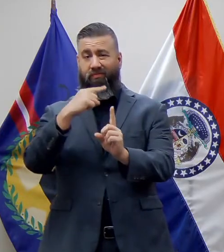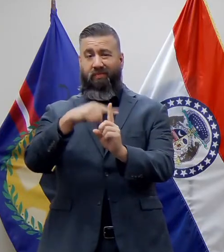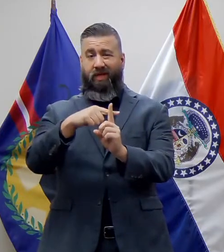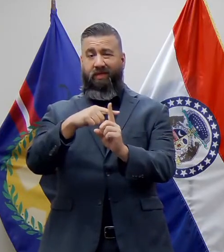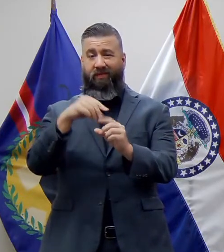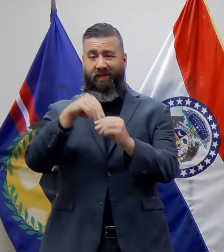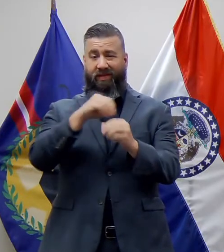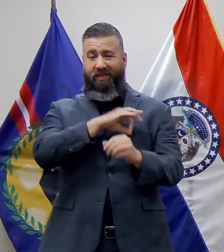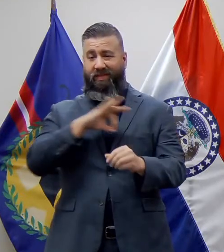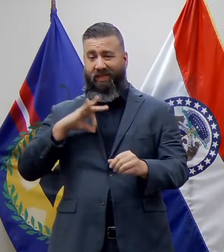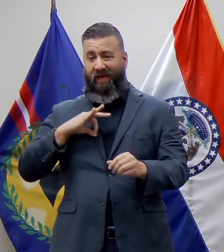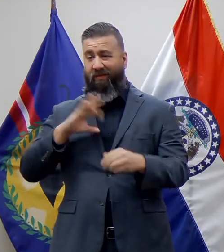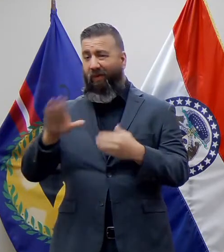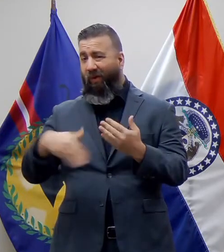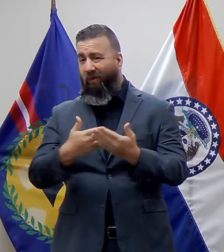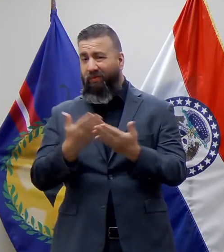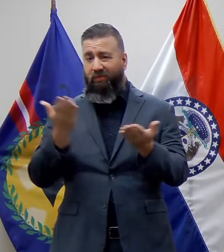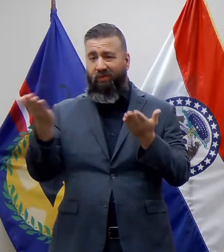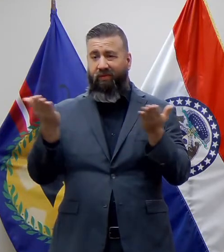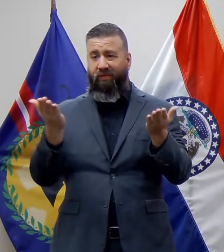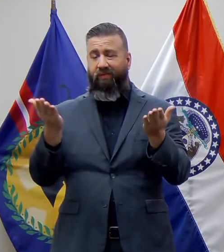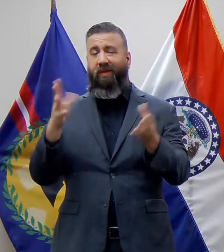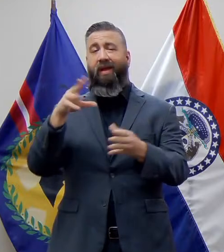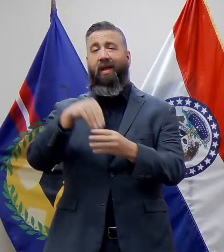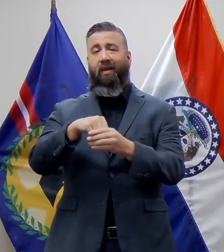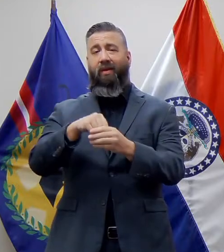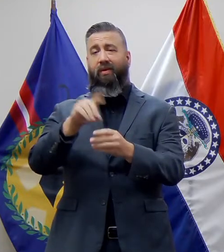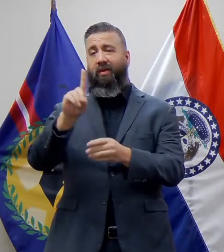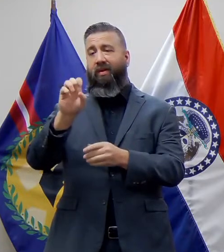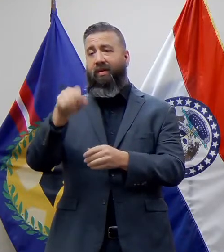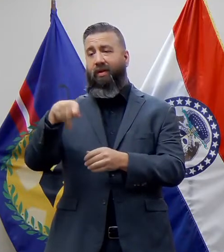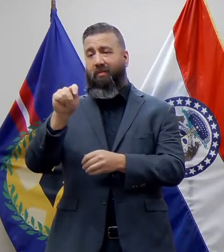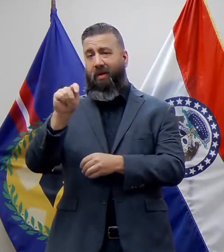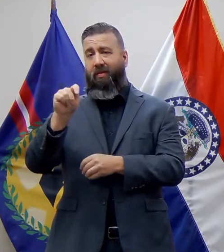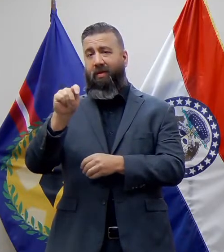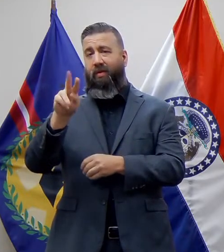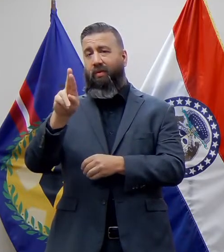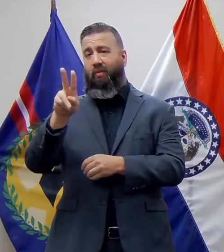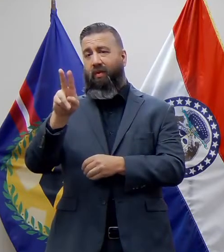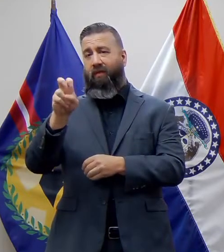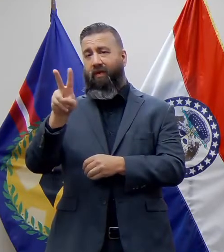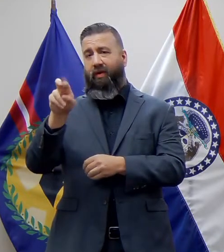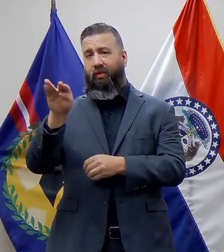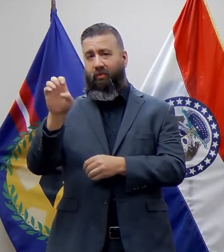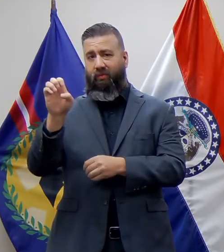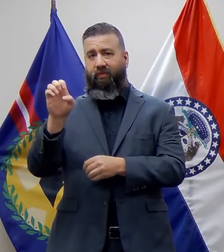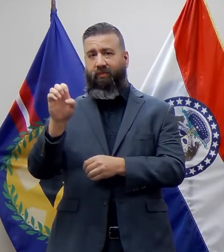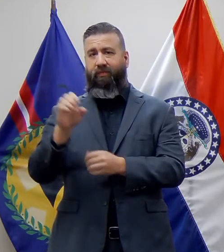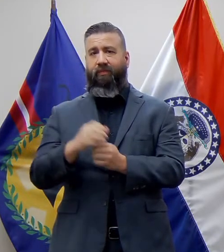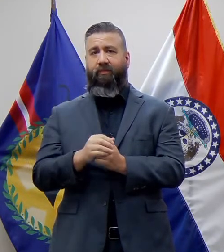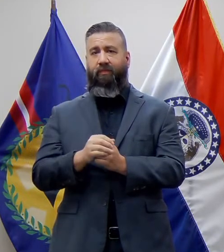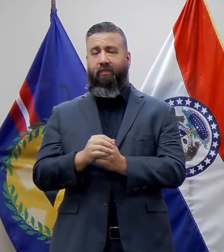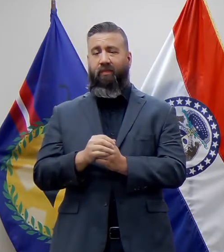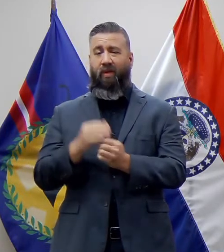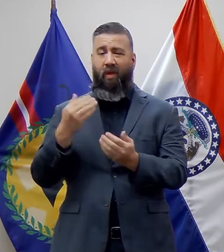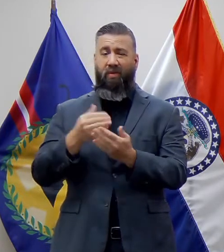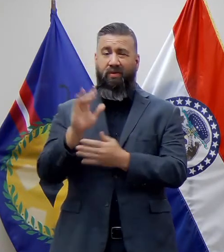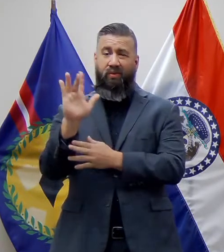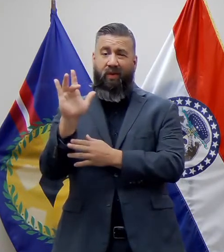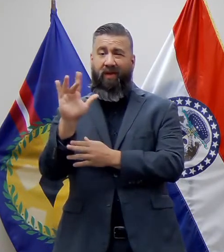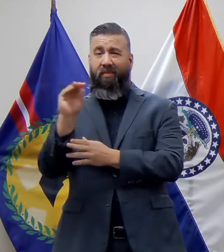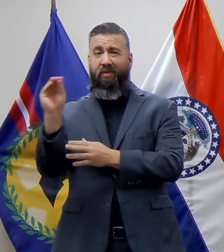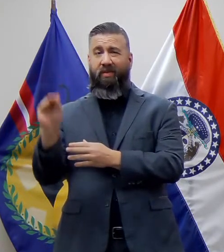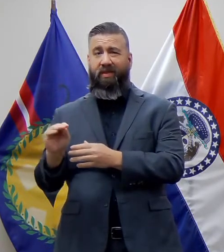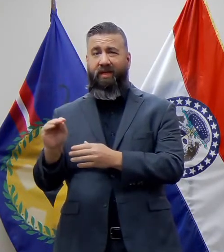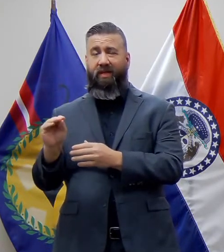service. That includes our Department of Revenue, where more than a quarter of the 80 employees have either been out with a virus or